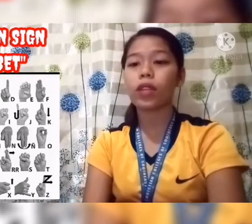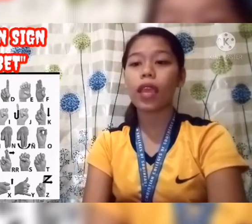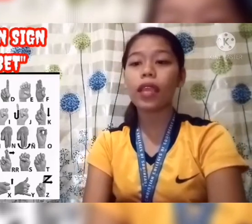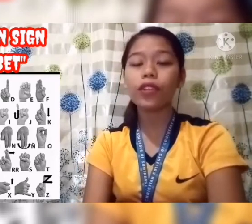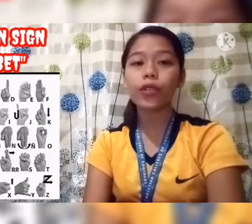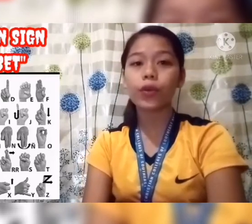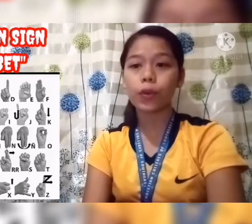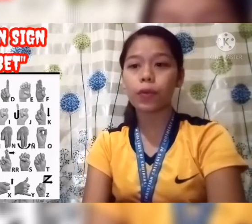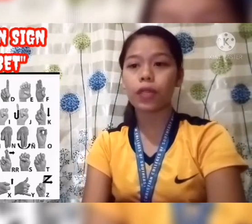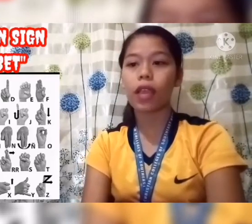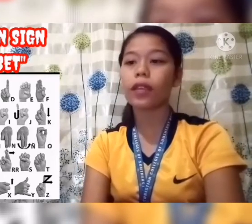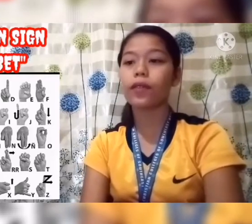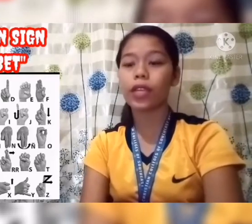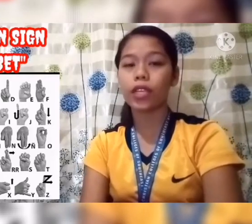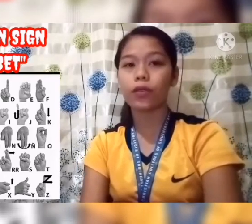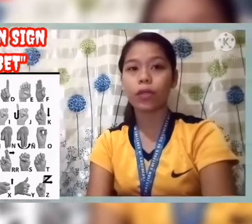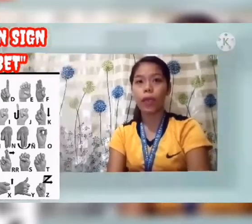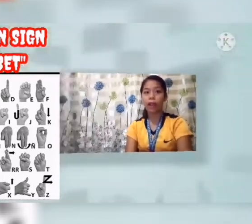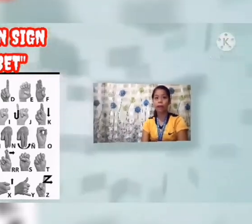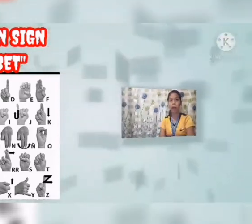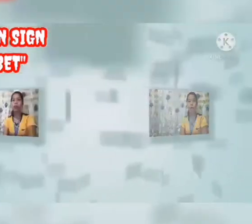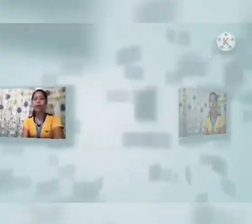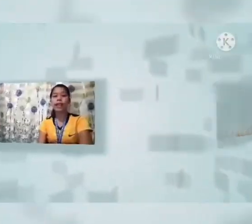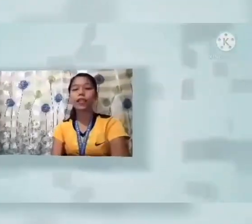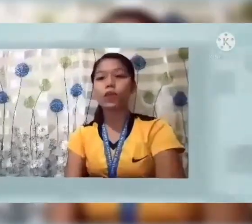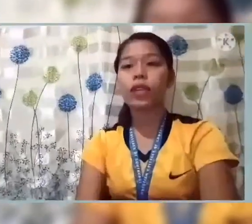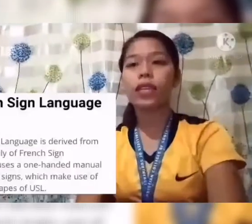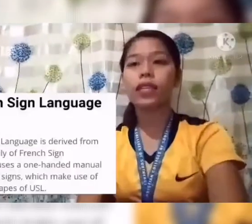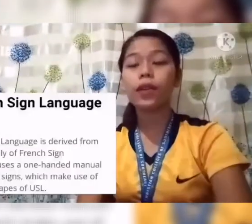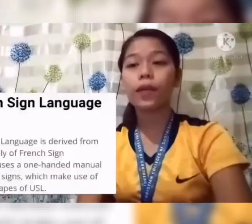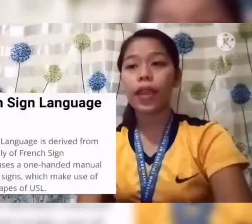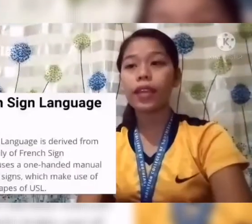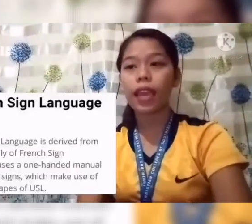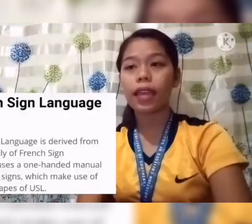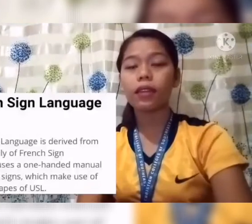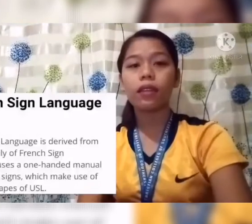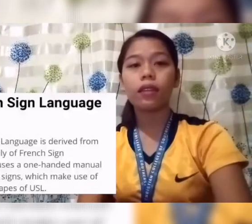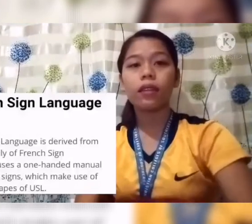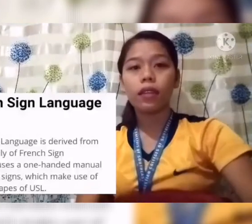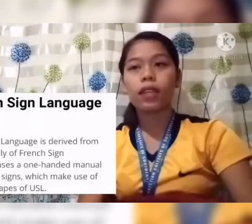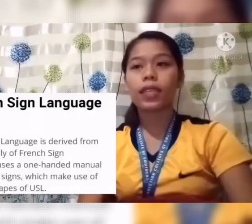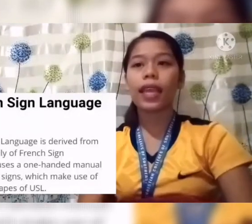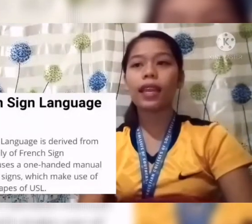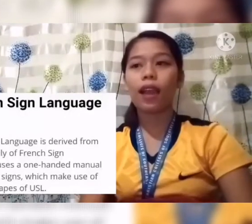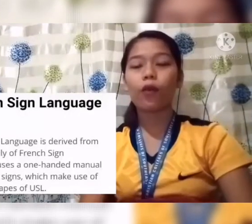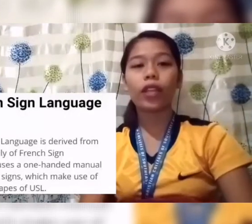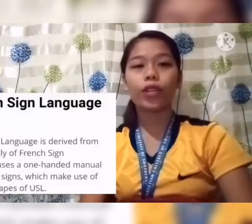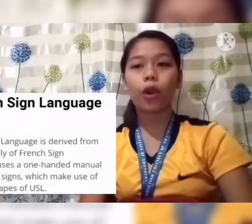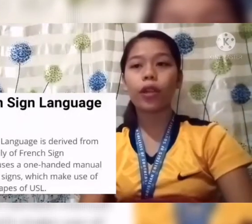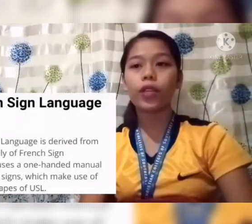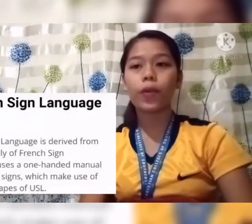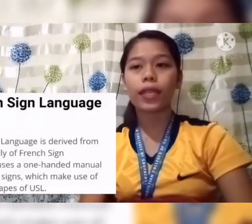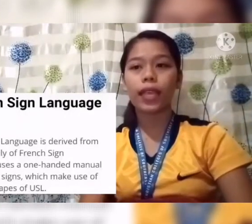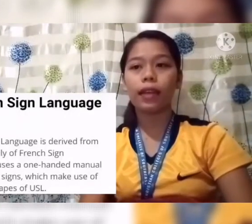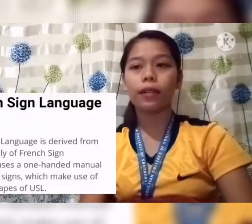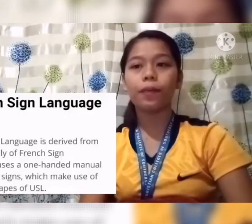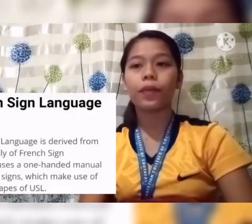age groups and religious backgrounds. And next one is the Ukrainian Sign Language or USL.